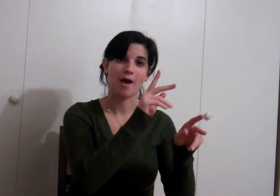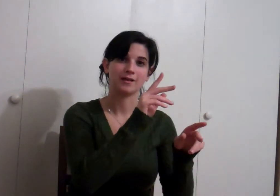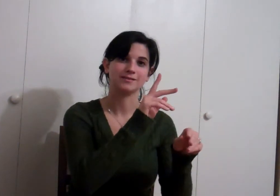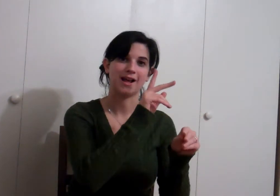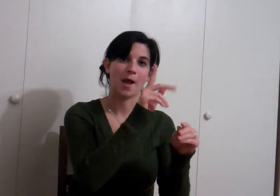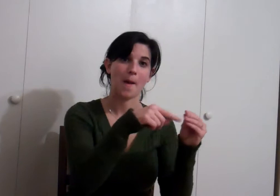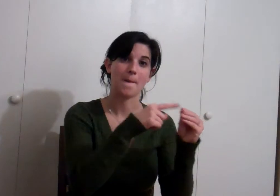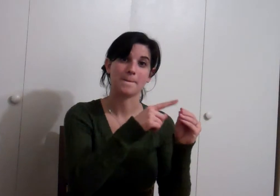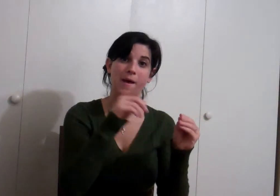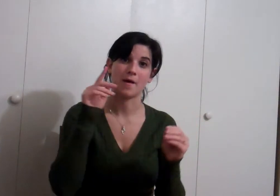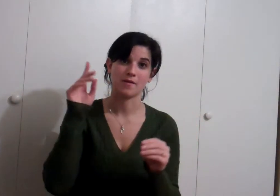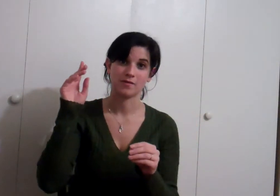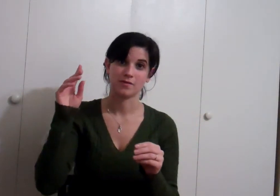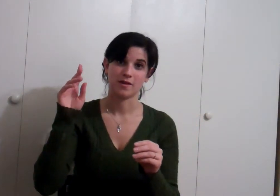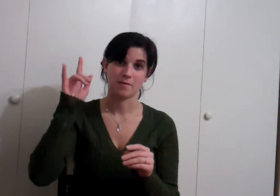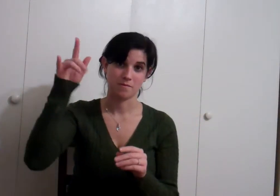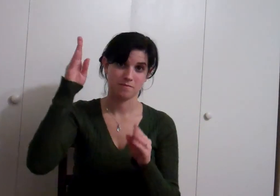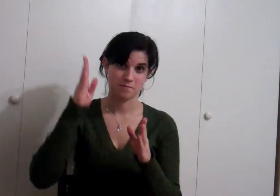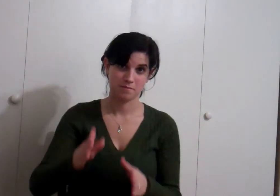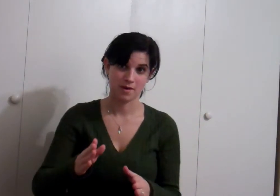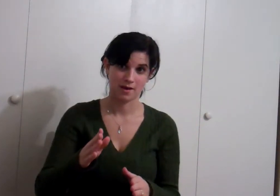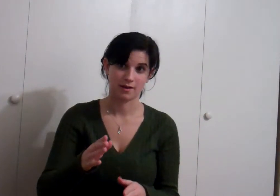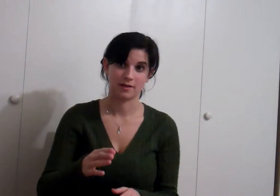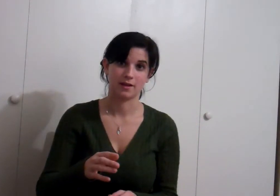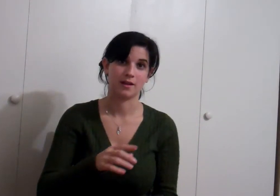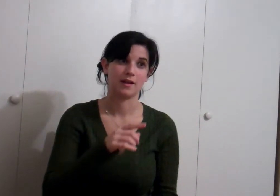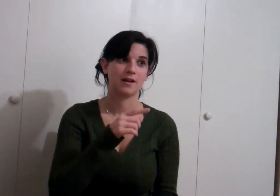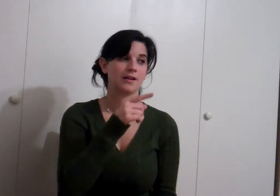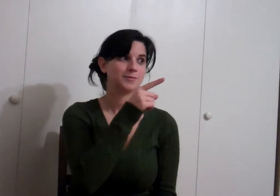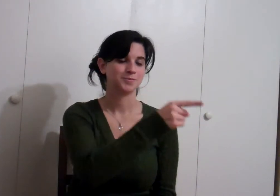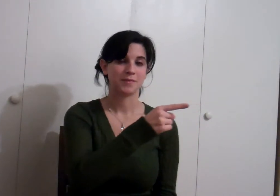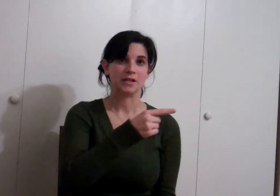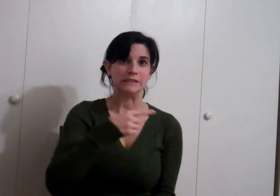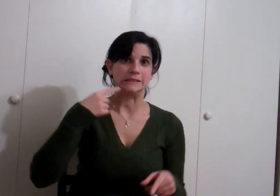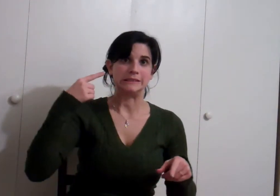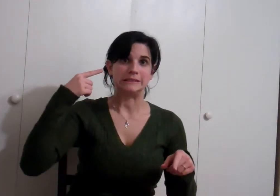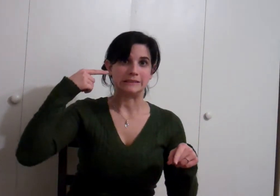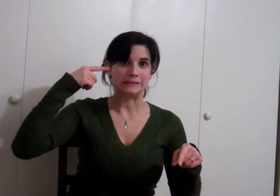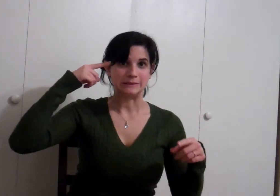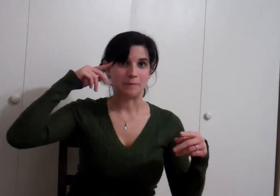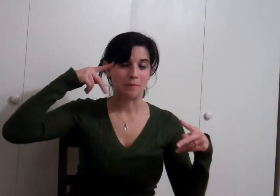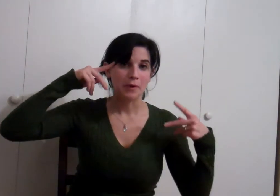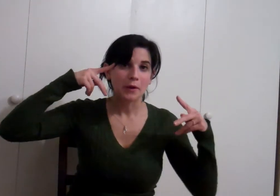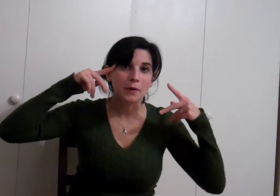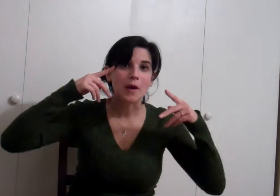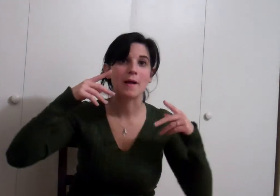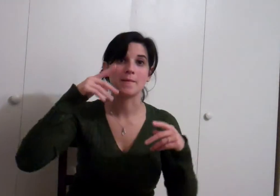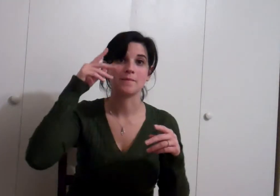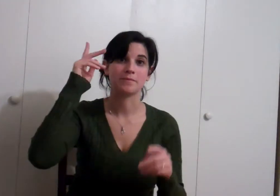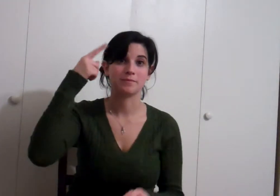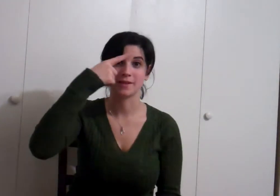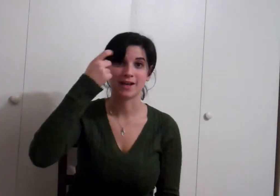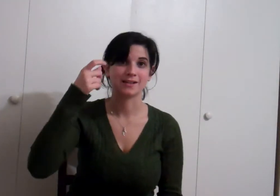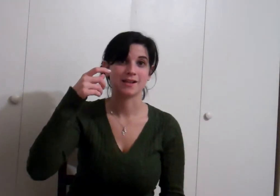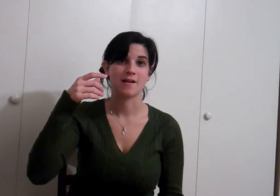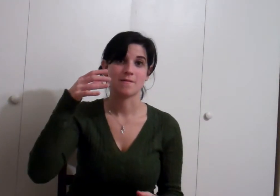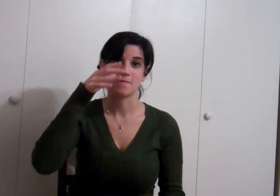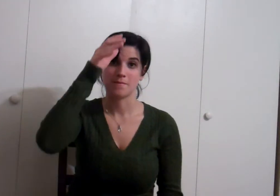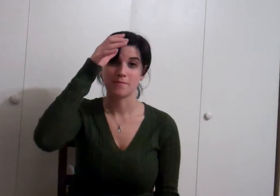And a man with a thick foreign accent was trying to get into the cockpit. Now, right before the fighter jets were ready to scramble,